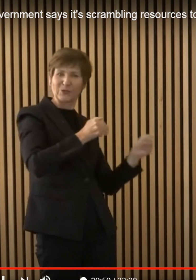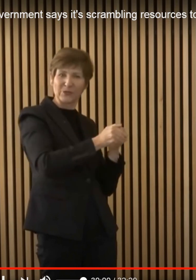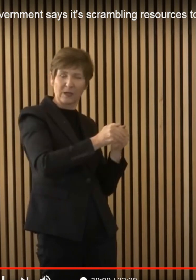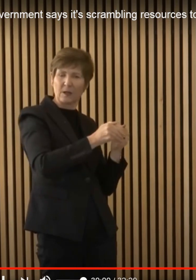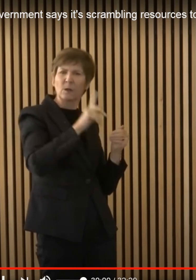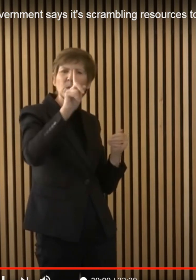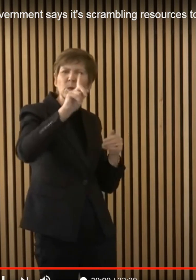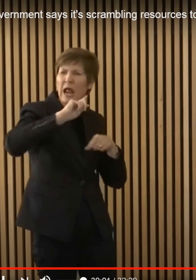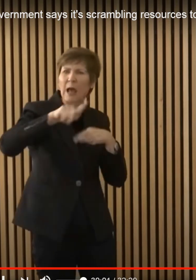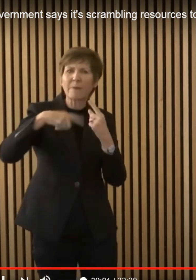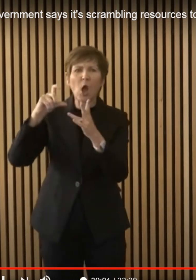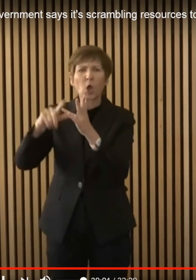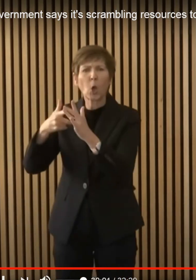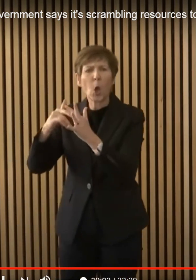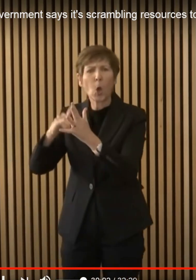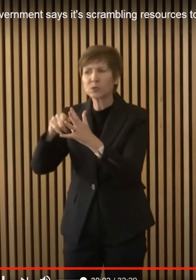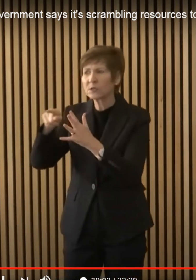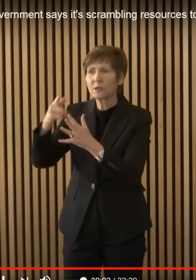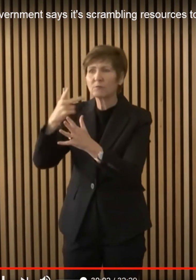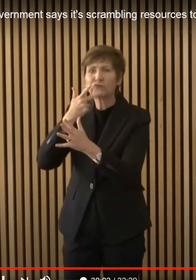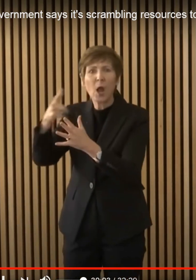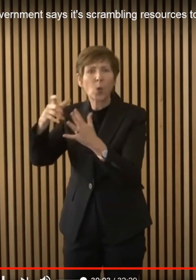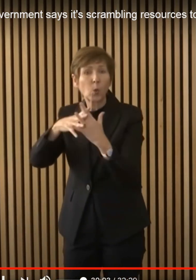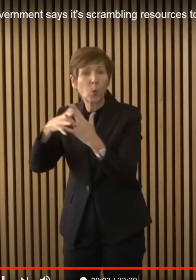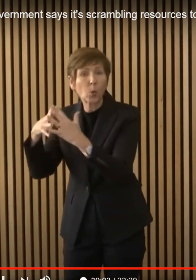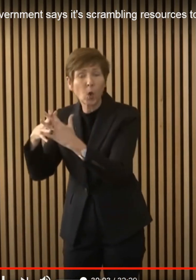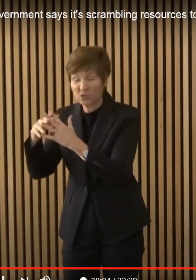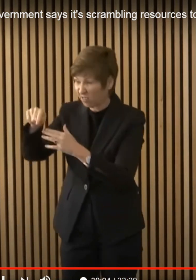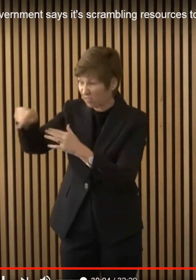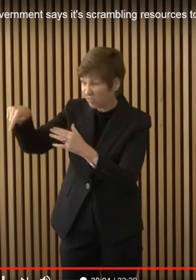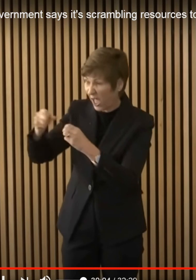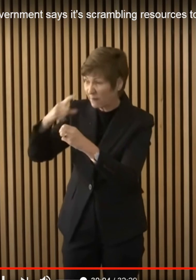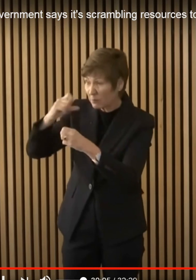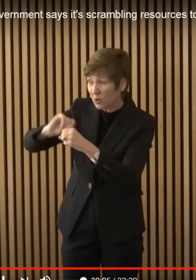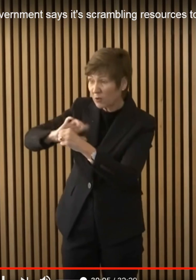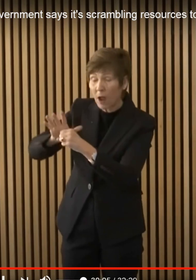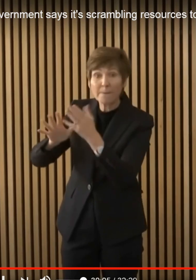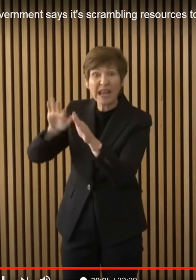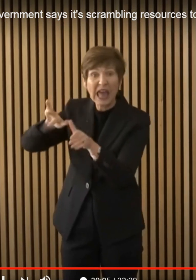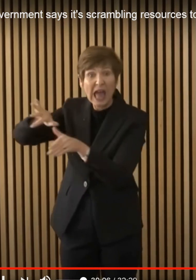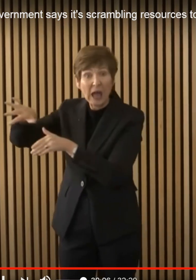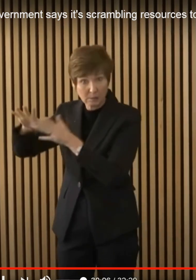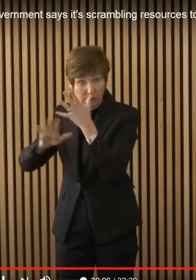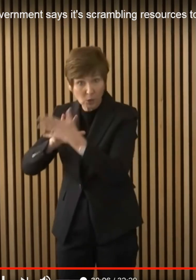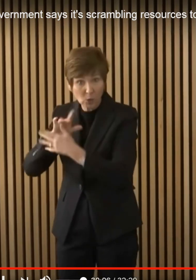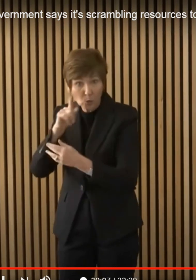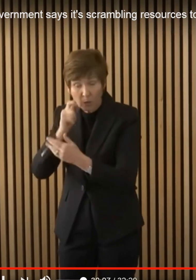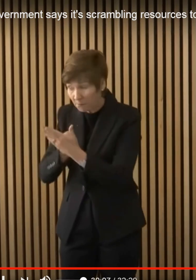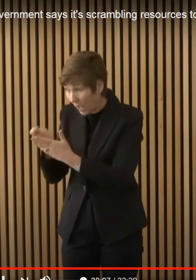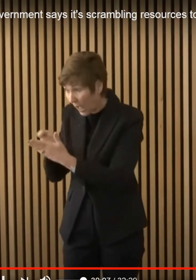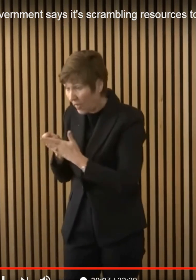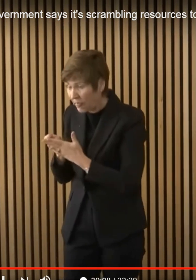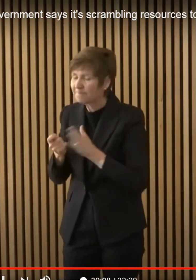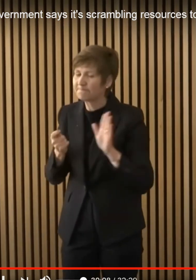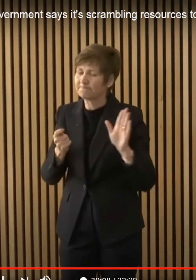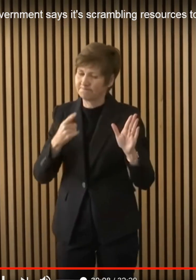aged care, do you think loved ones should have confidence that their family members will be safe in